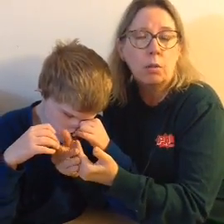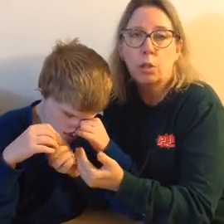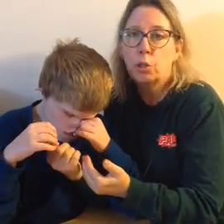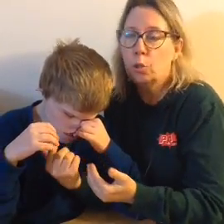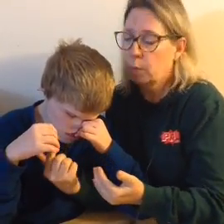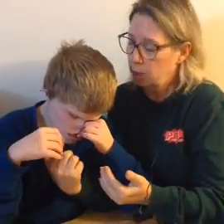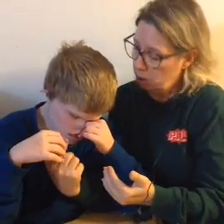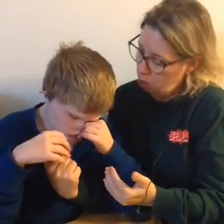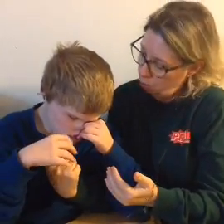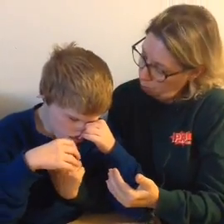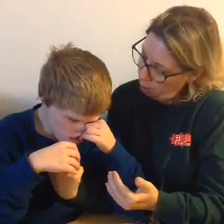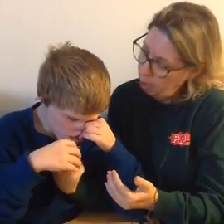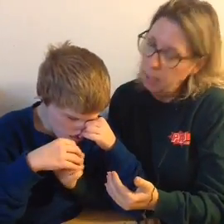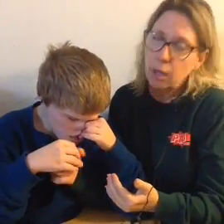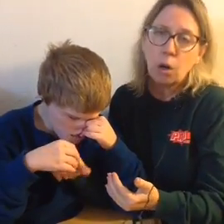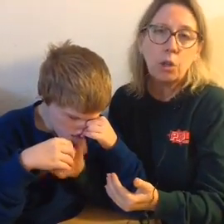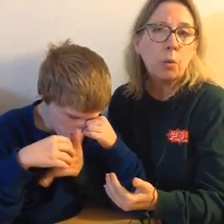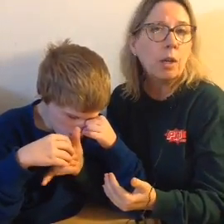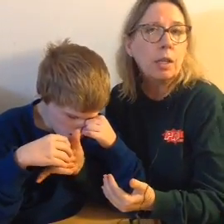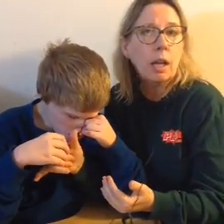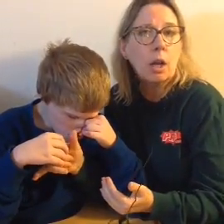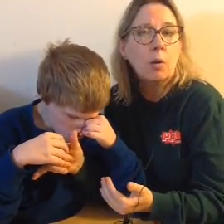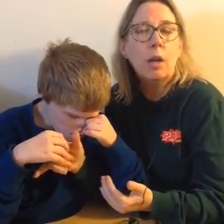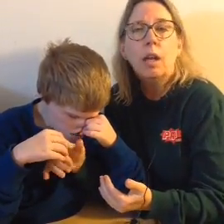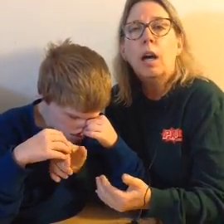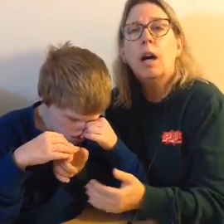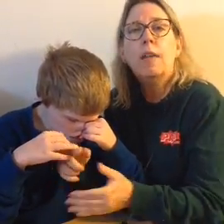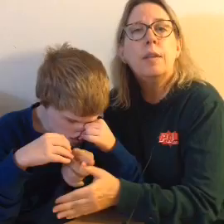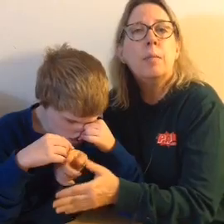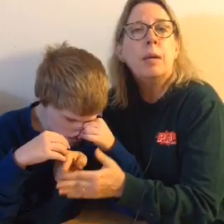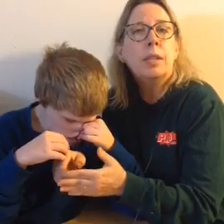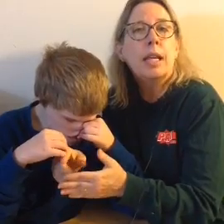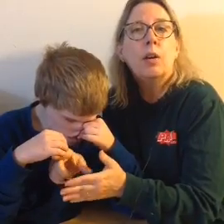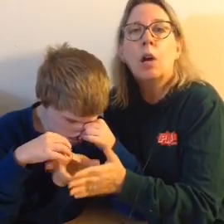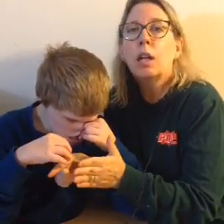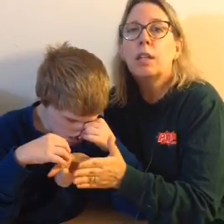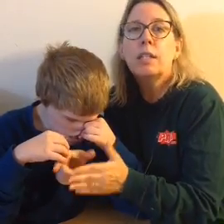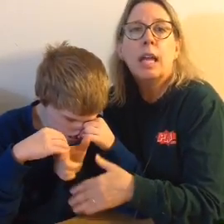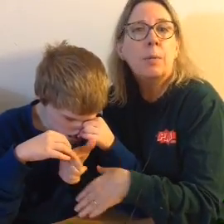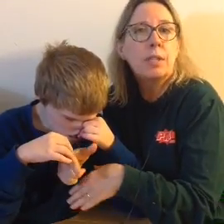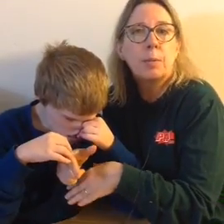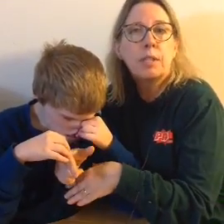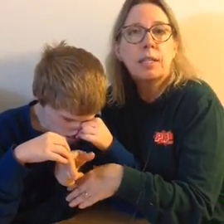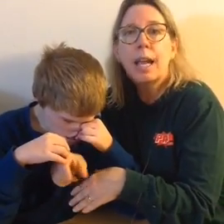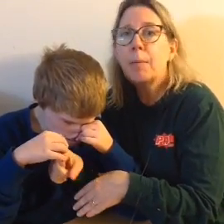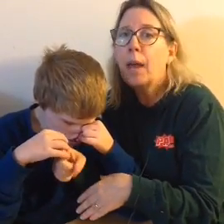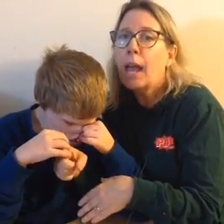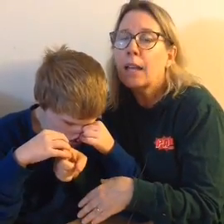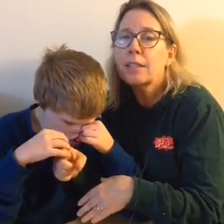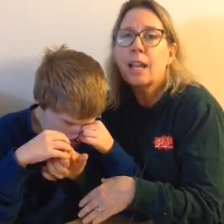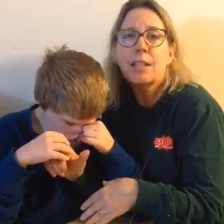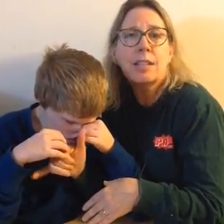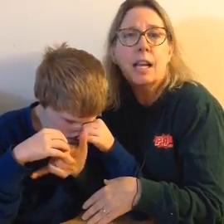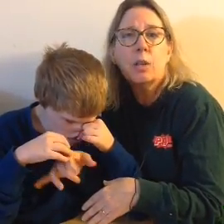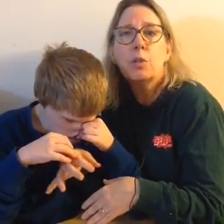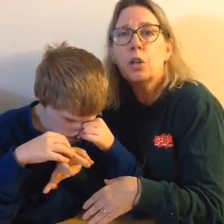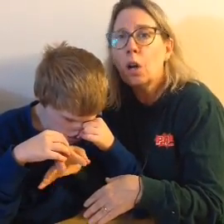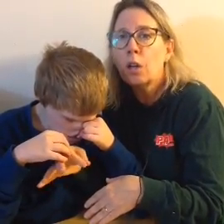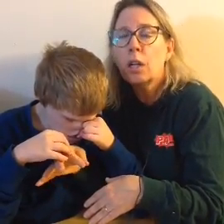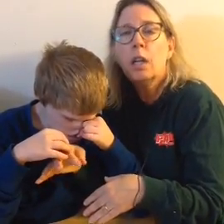Do you want red or do you want yellow? And then maybe later on in the day when someone says, hey, Max, nice yellow shirt,